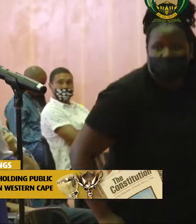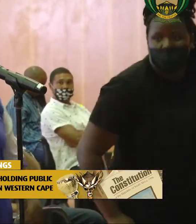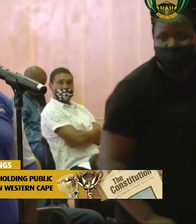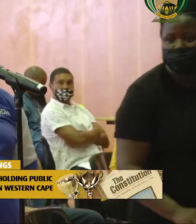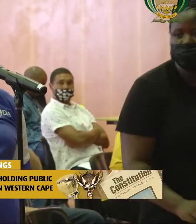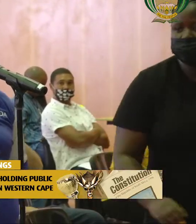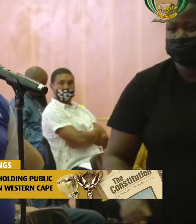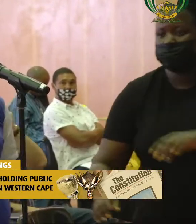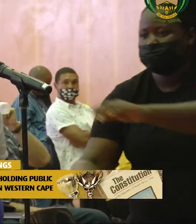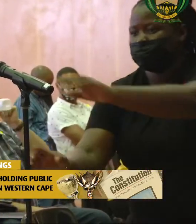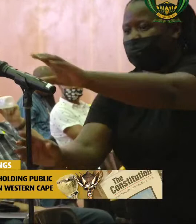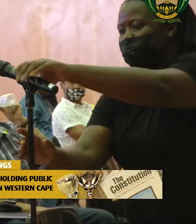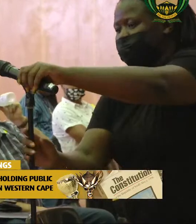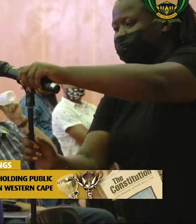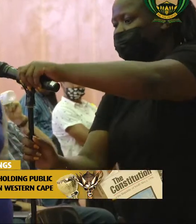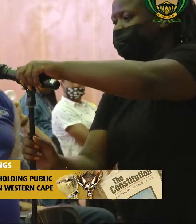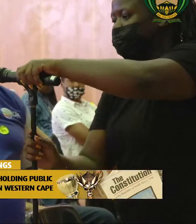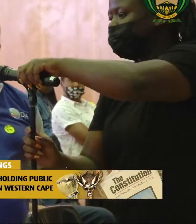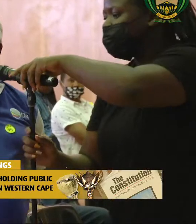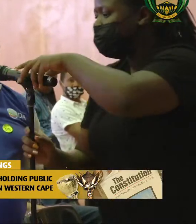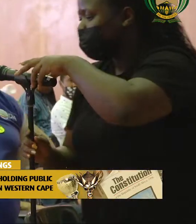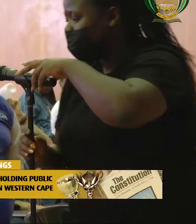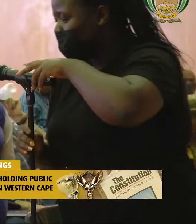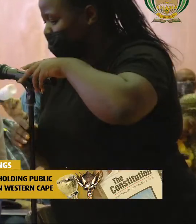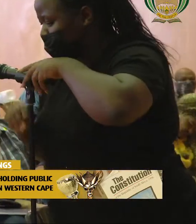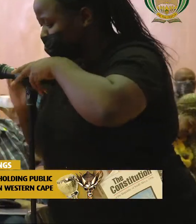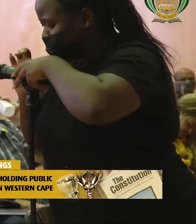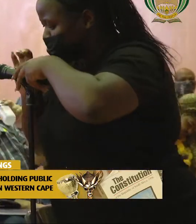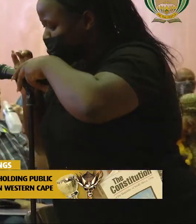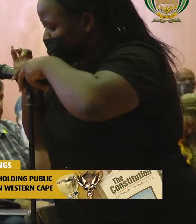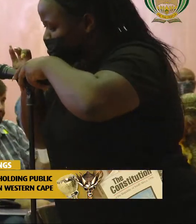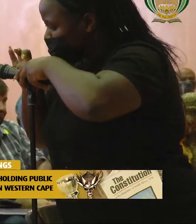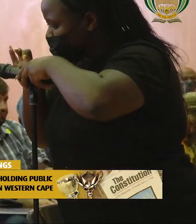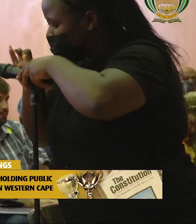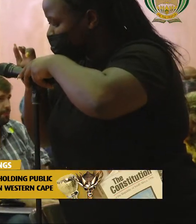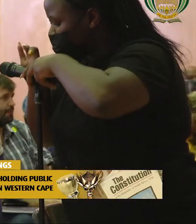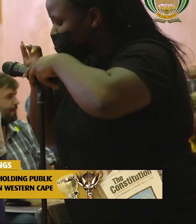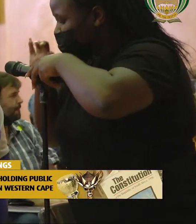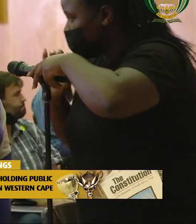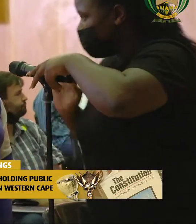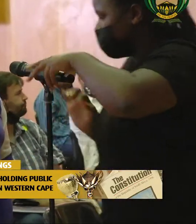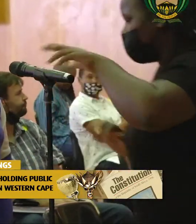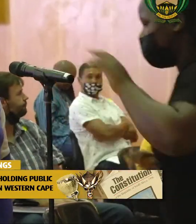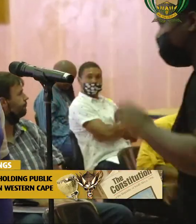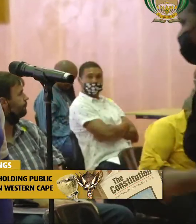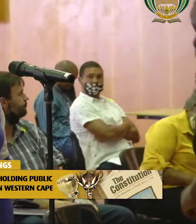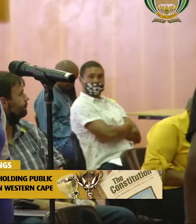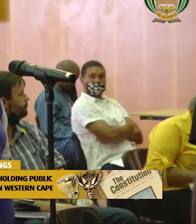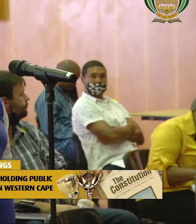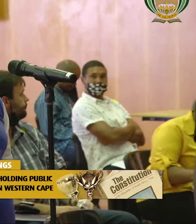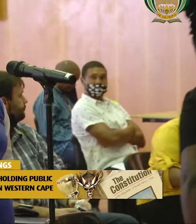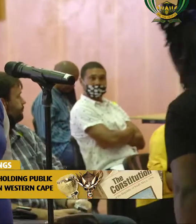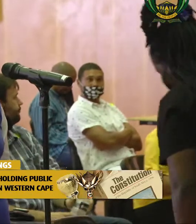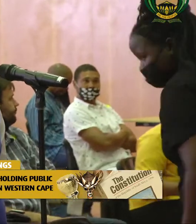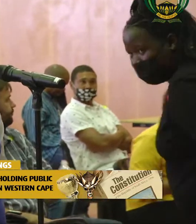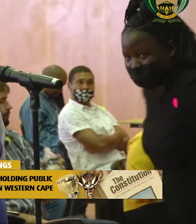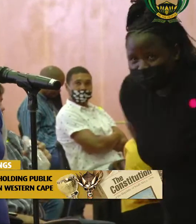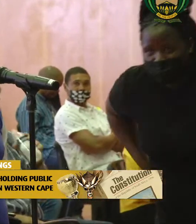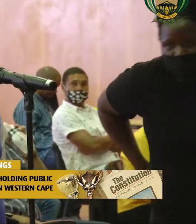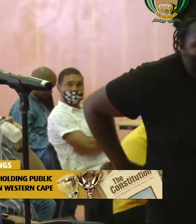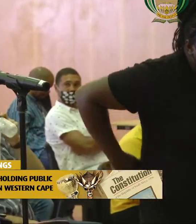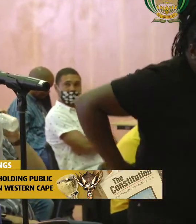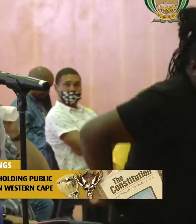Thetha pha uba intetho yakho ibhalwe benje kweso sitwa. Daar